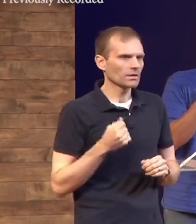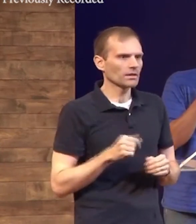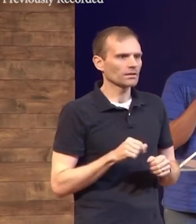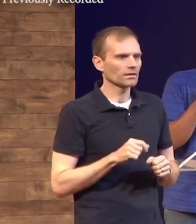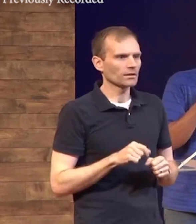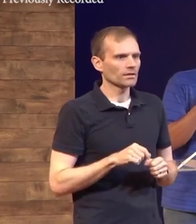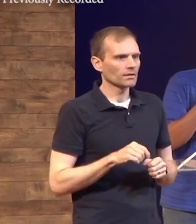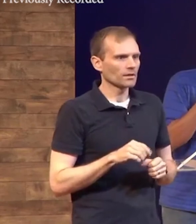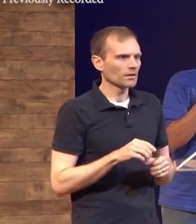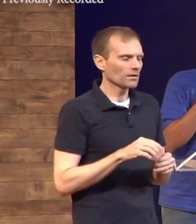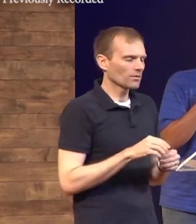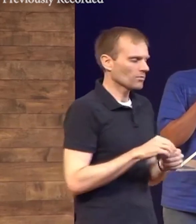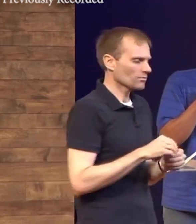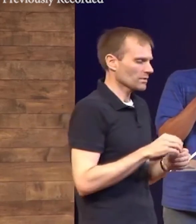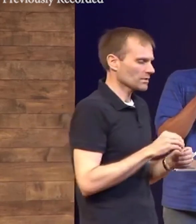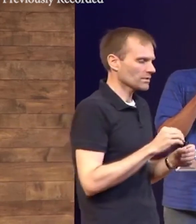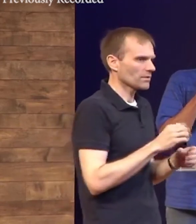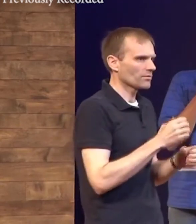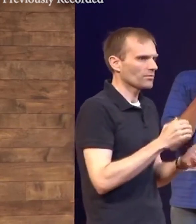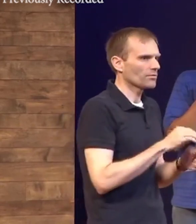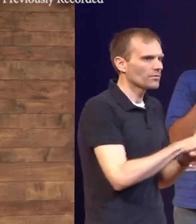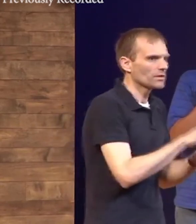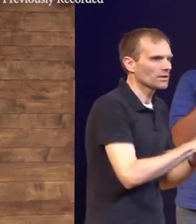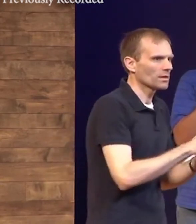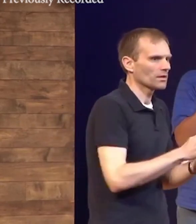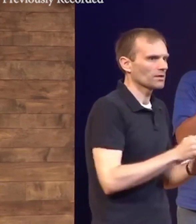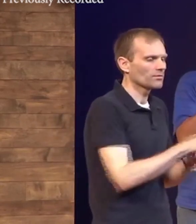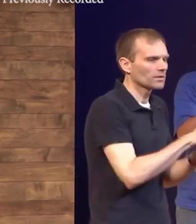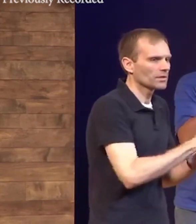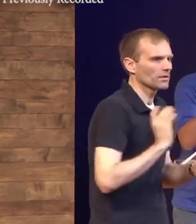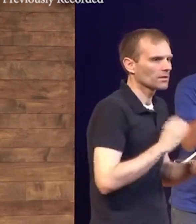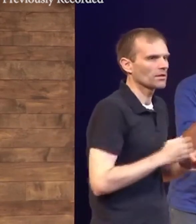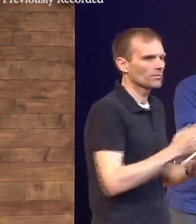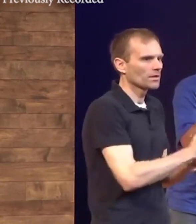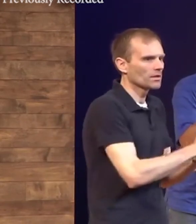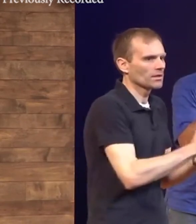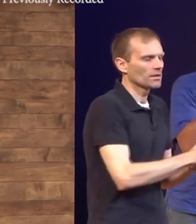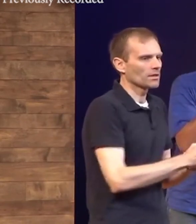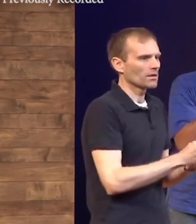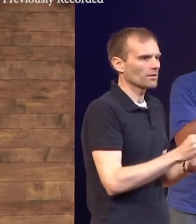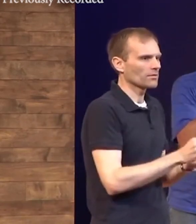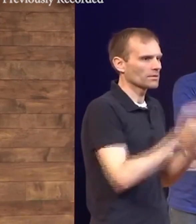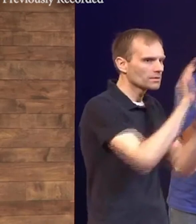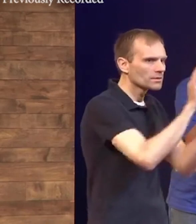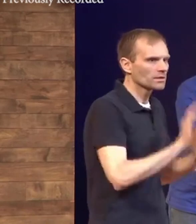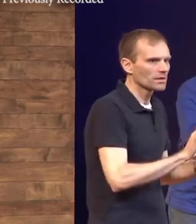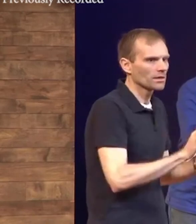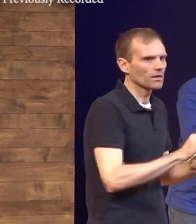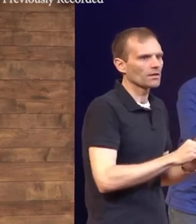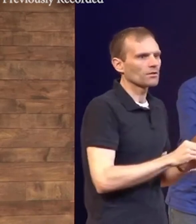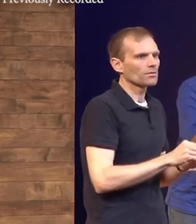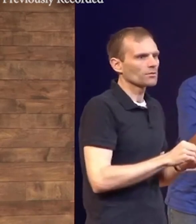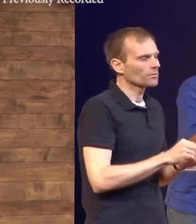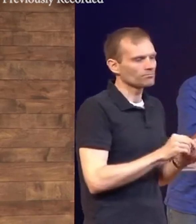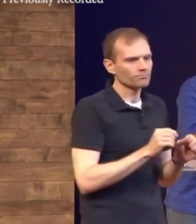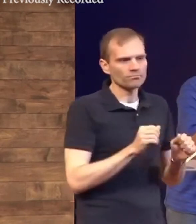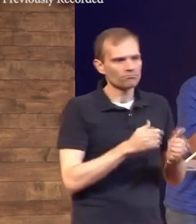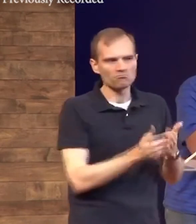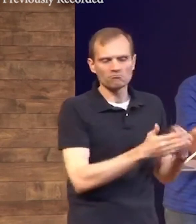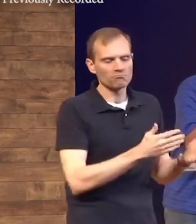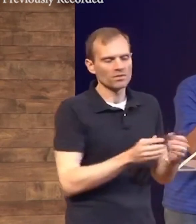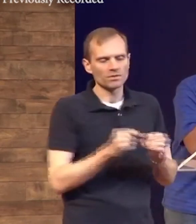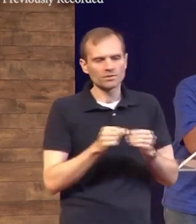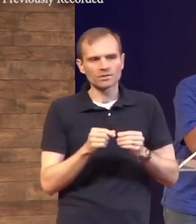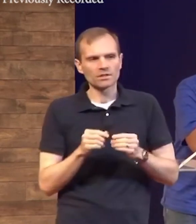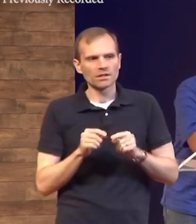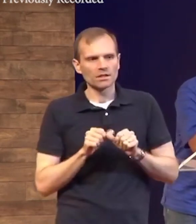every Sunday, we should each and every day be continuing in our growth and continuing to take in the Spirit and to